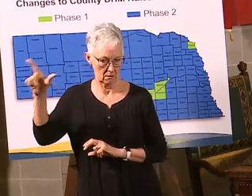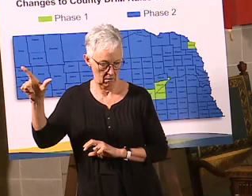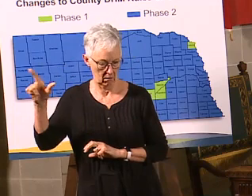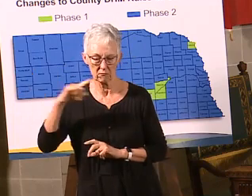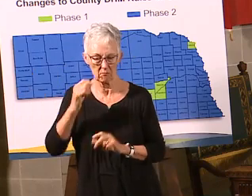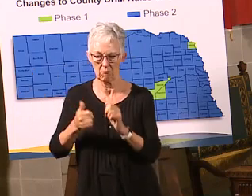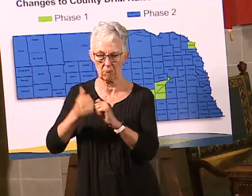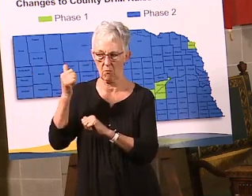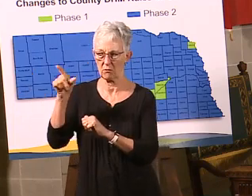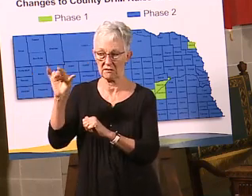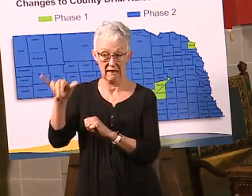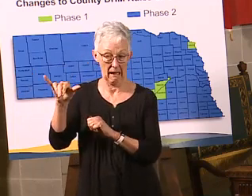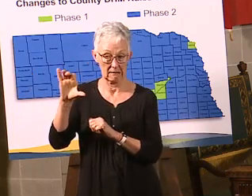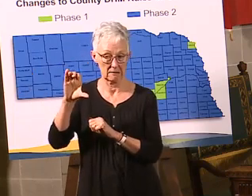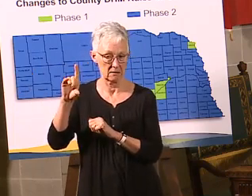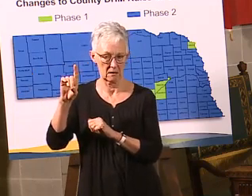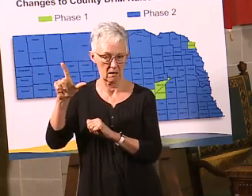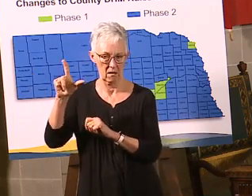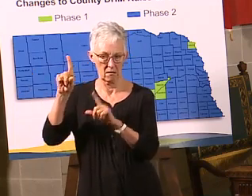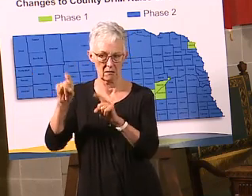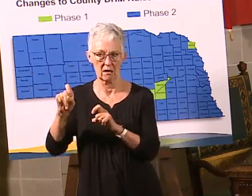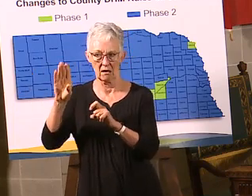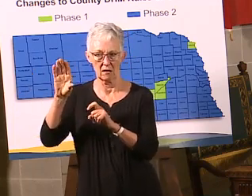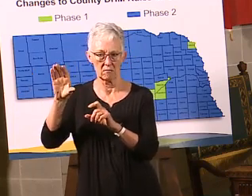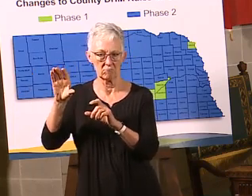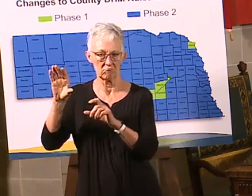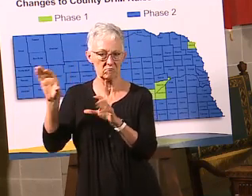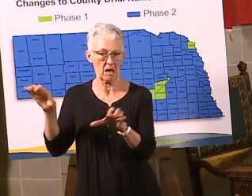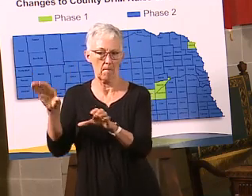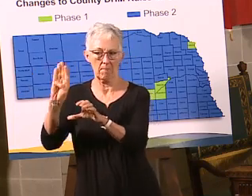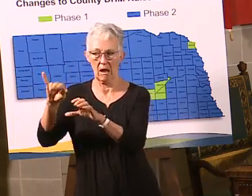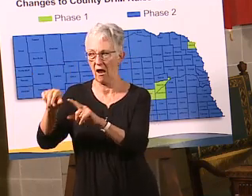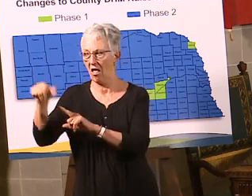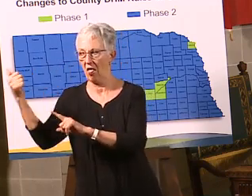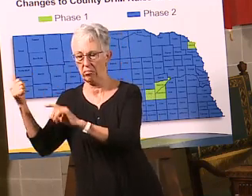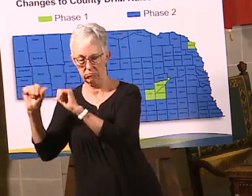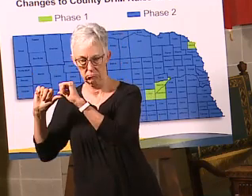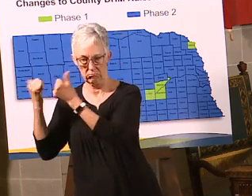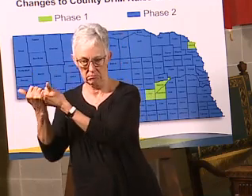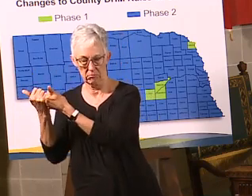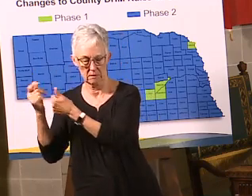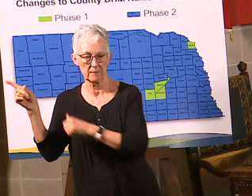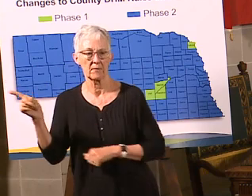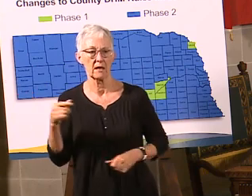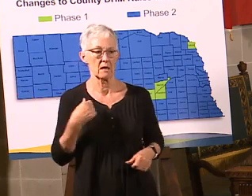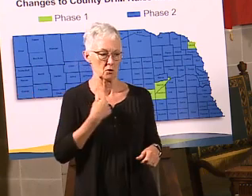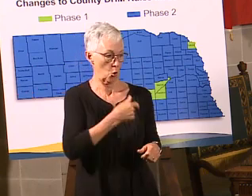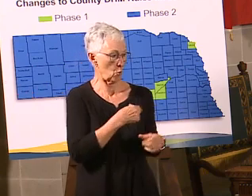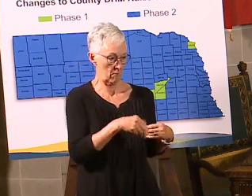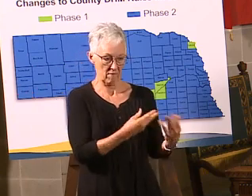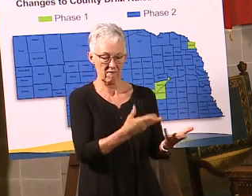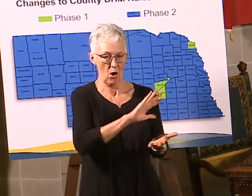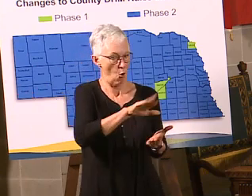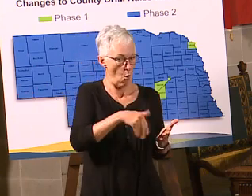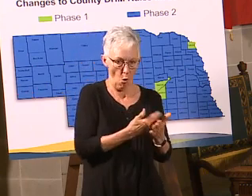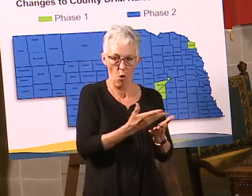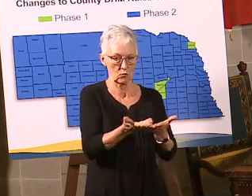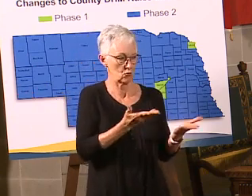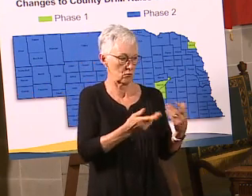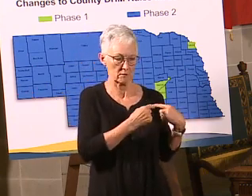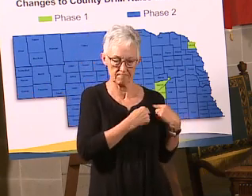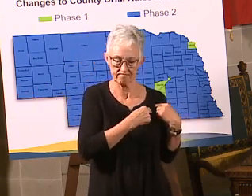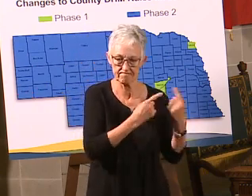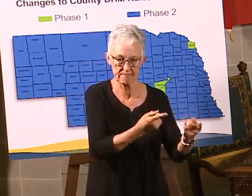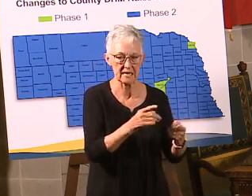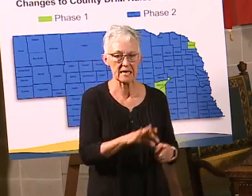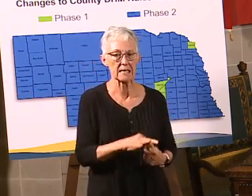anyway. So in the other offices that we were in, we provided all services as well, except skills testing.